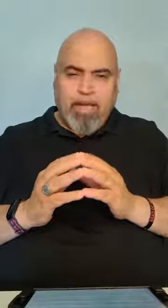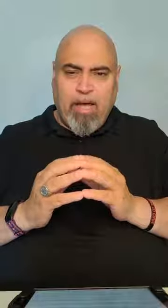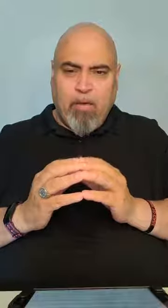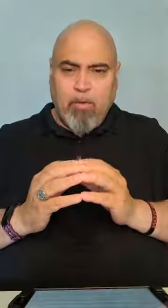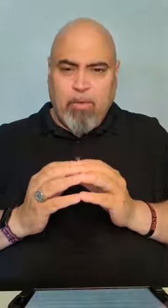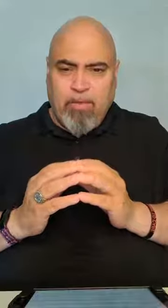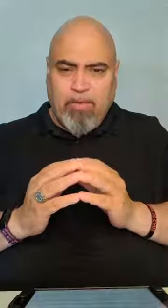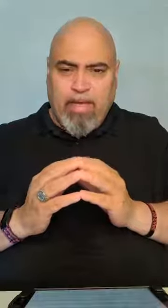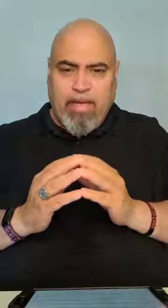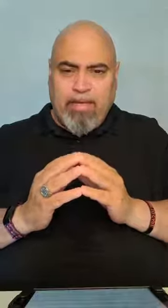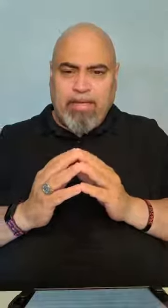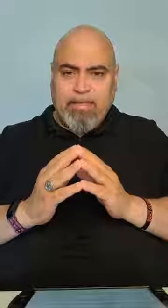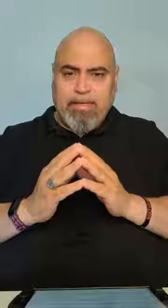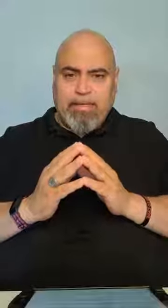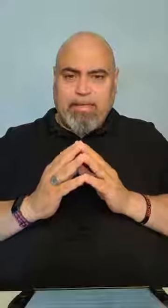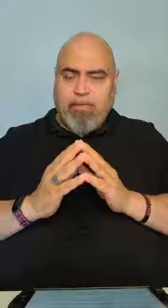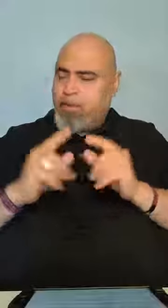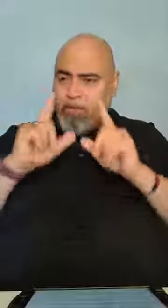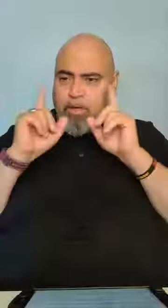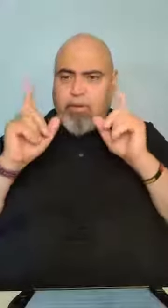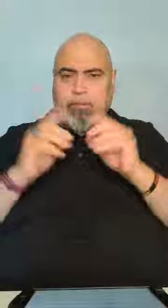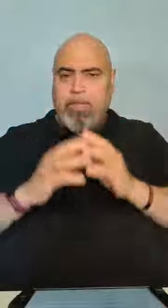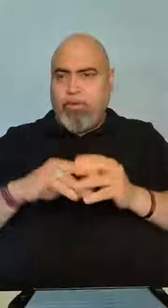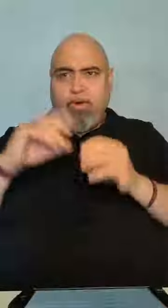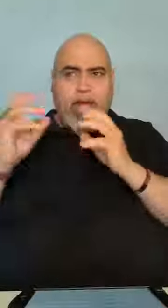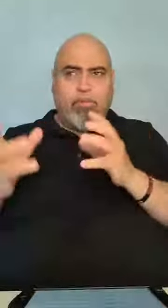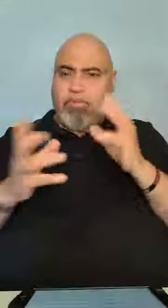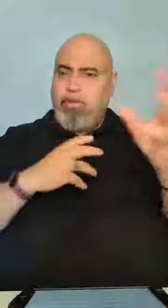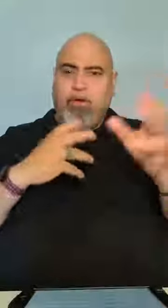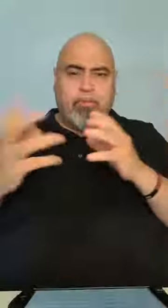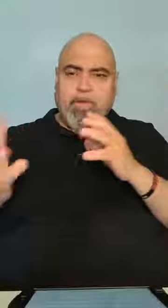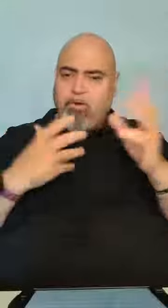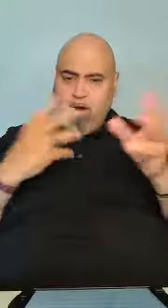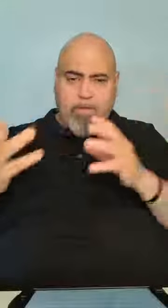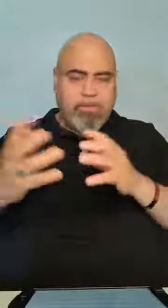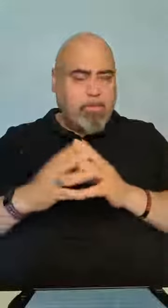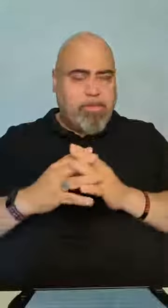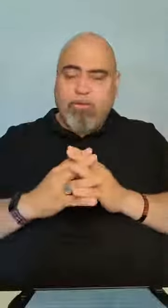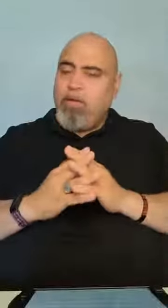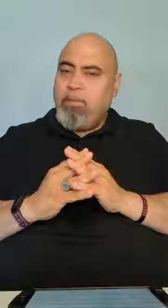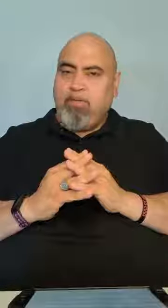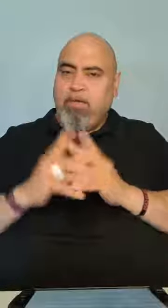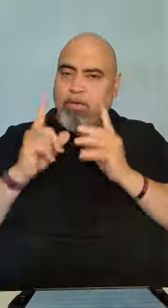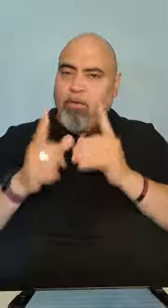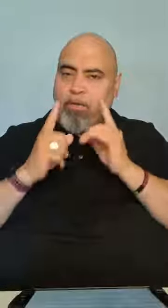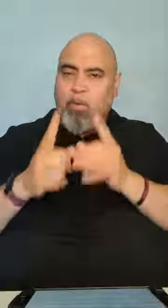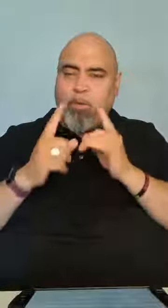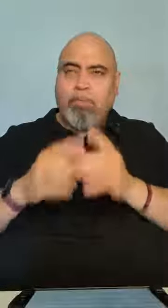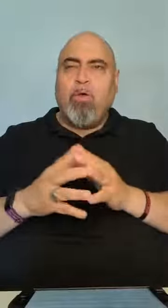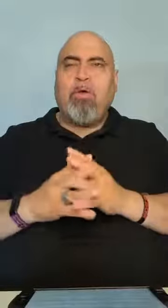how they live. I'm not talking about people that are out there committing crimes. I'm not talking about that. You know very well what I'm talking